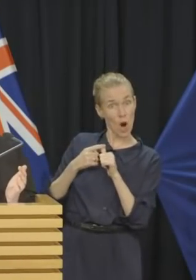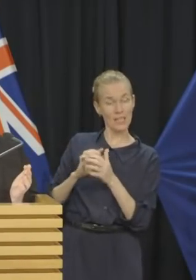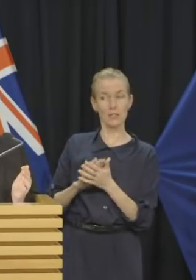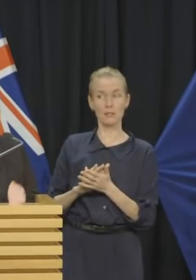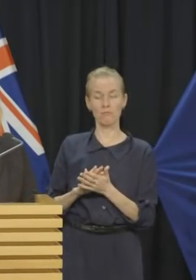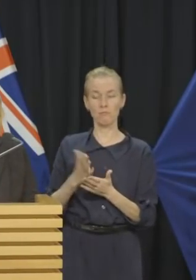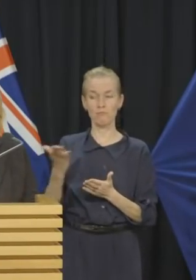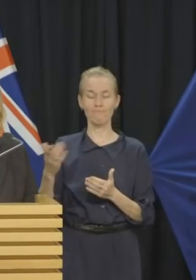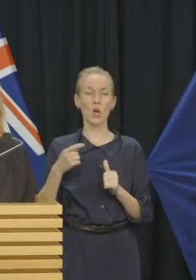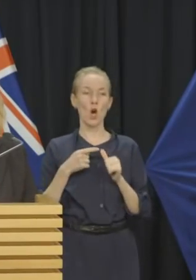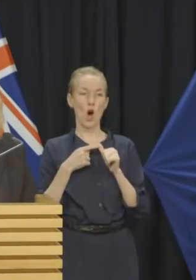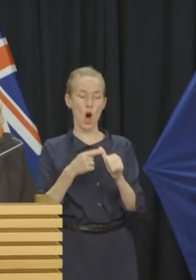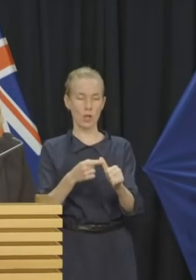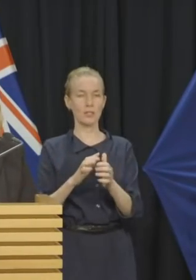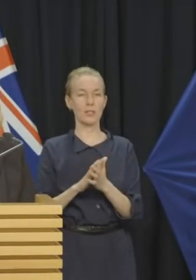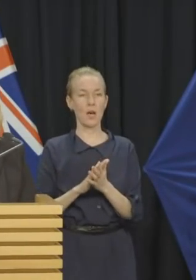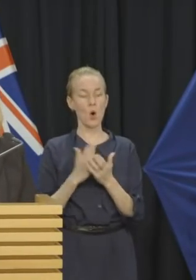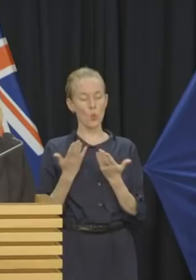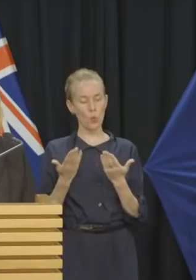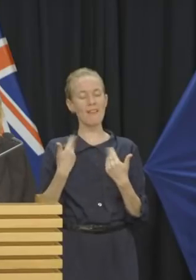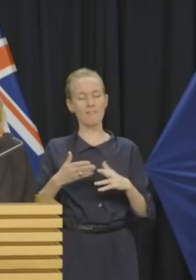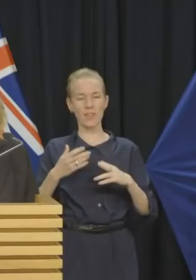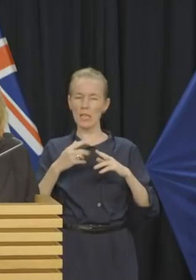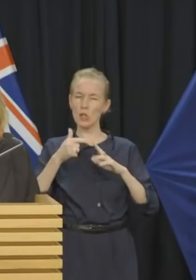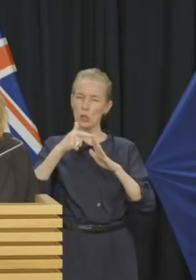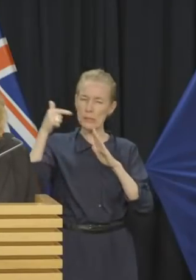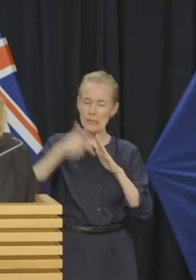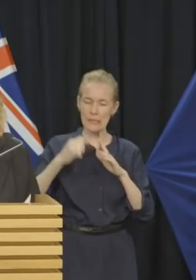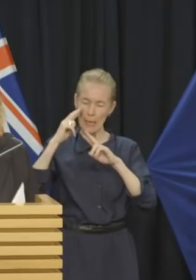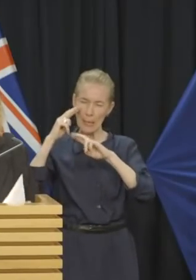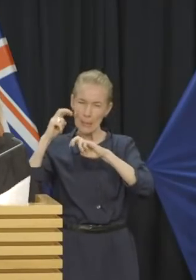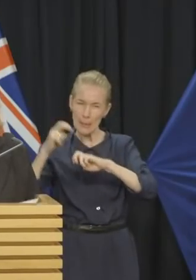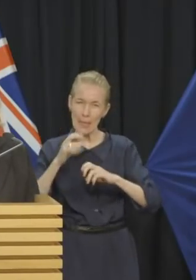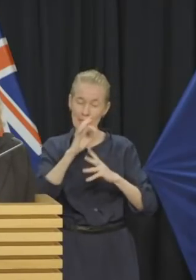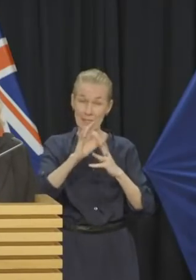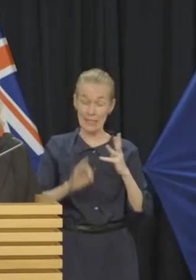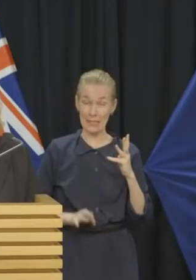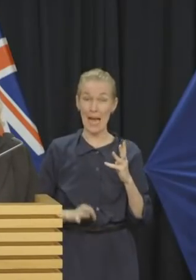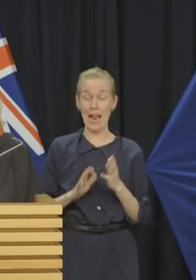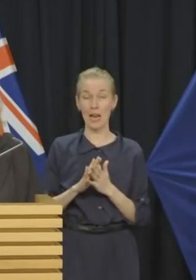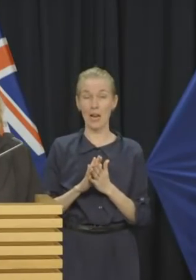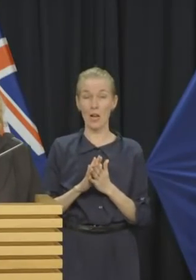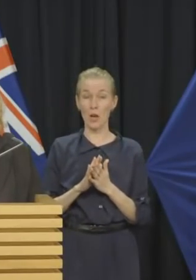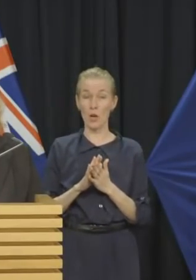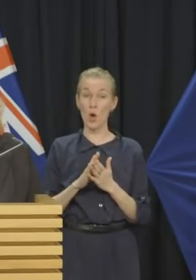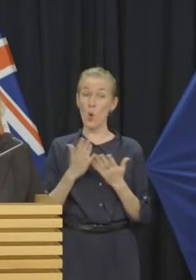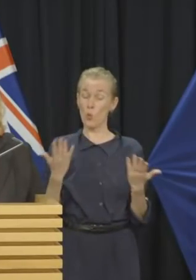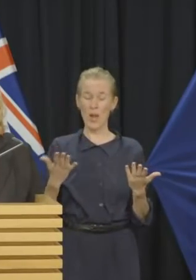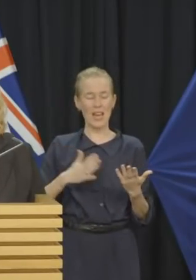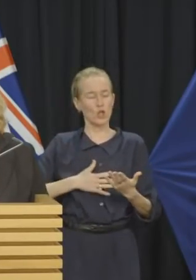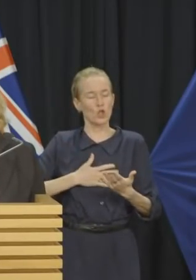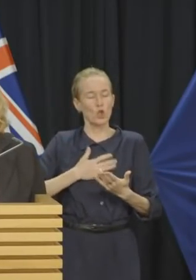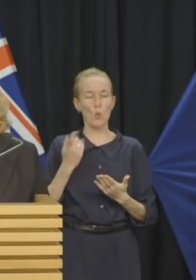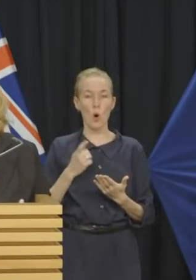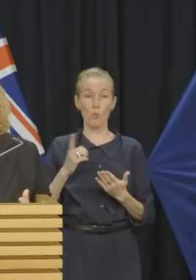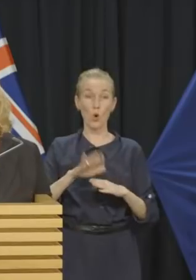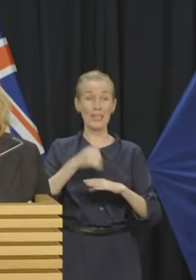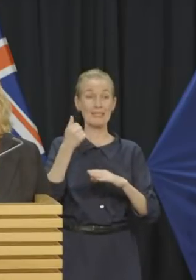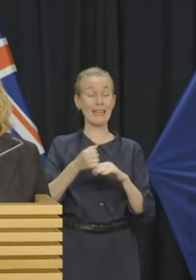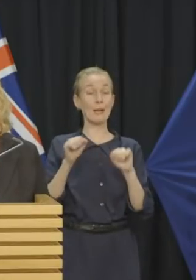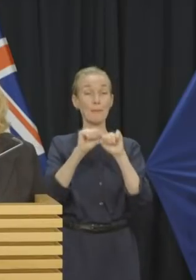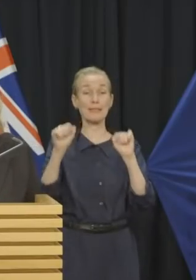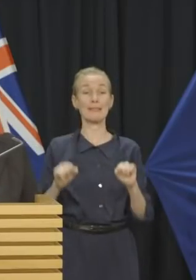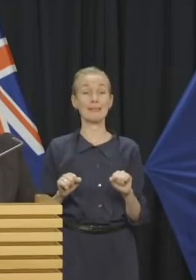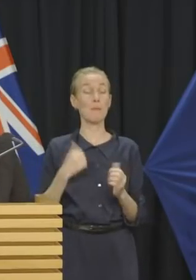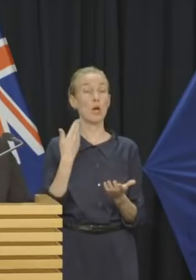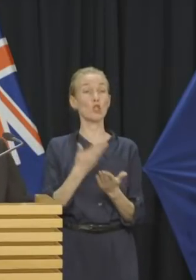risk that goes in place. What you cannot do, and absolutely cannot do, is stand up a system that has no ability for exemptions